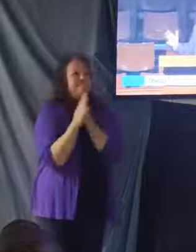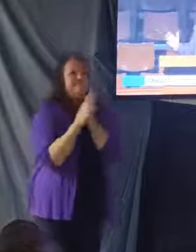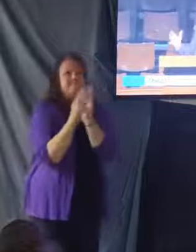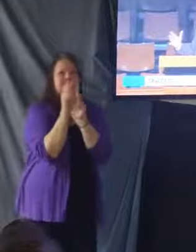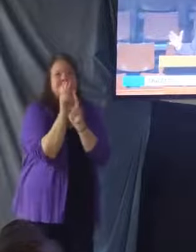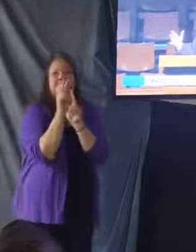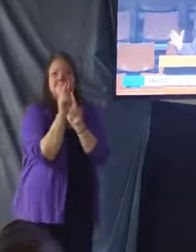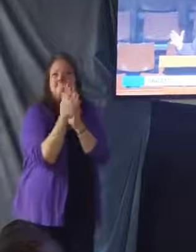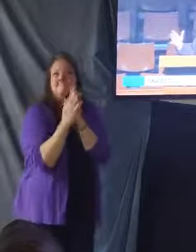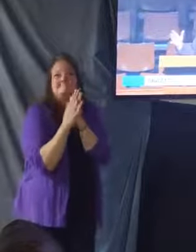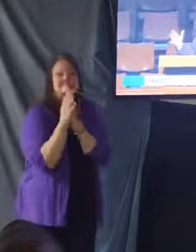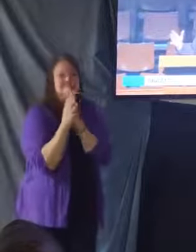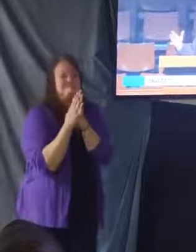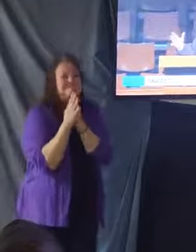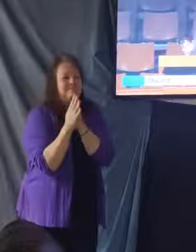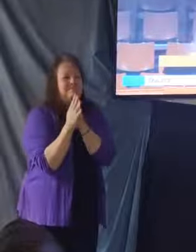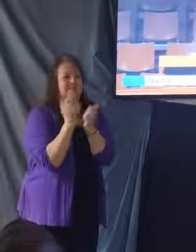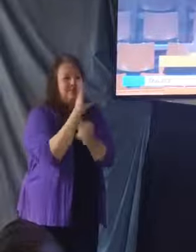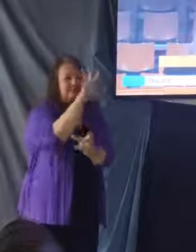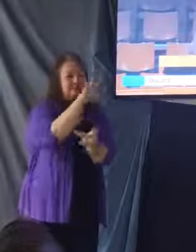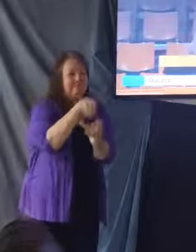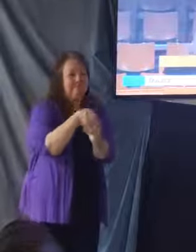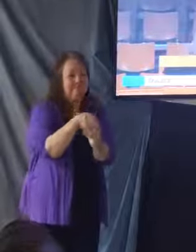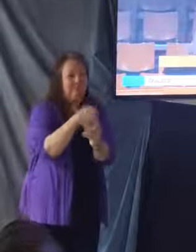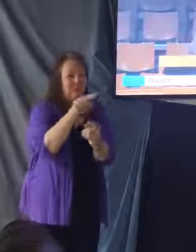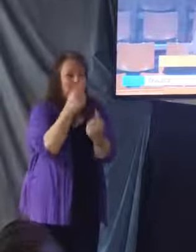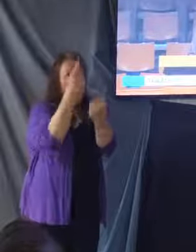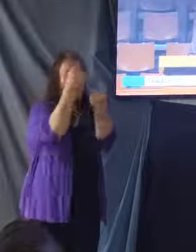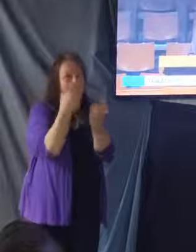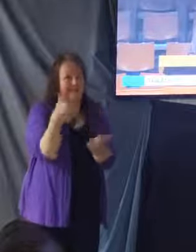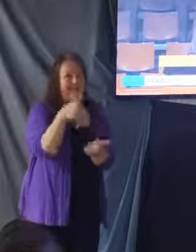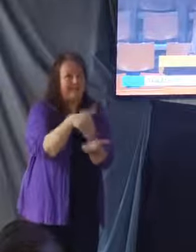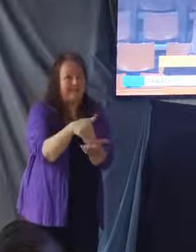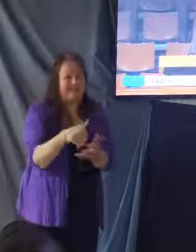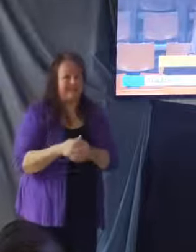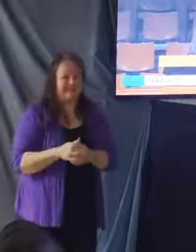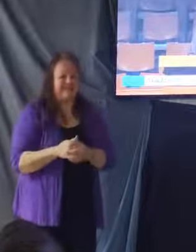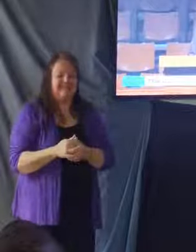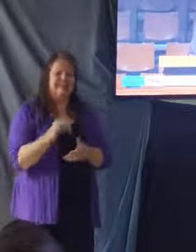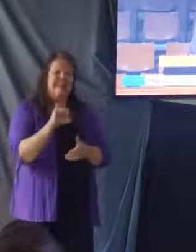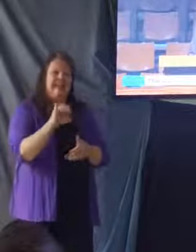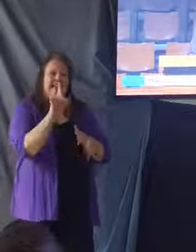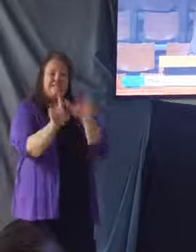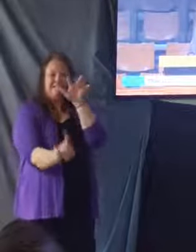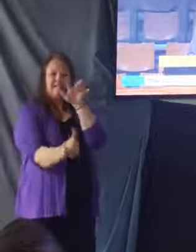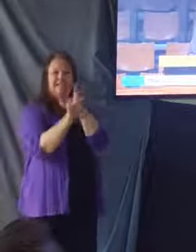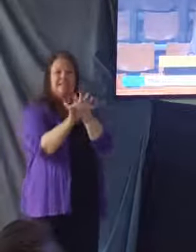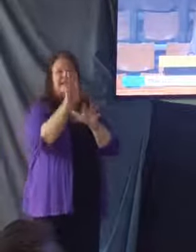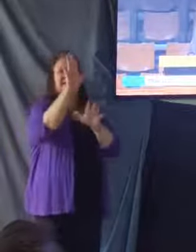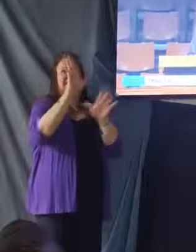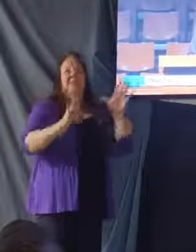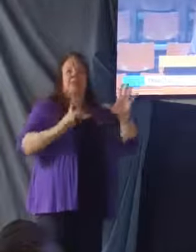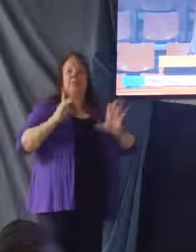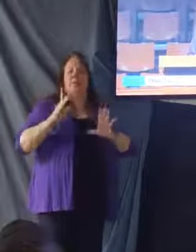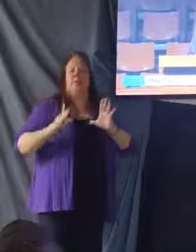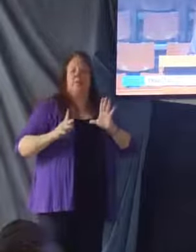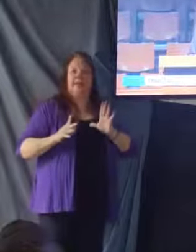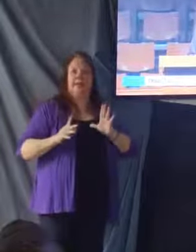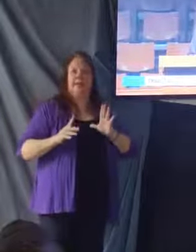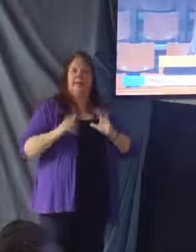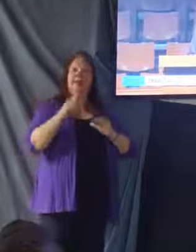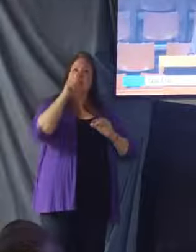that's involved in his second coming and the appearing of his glory. The one